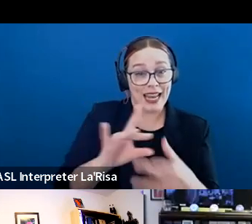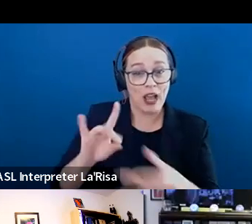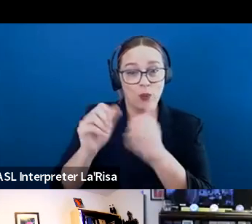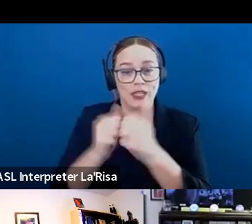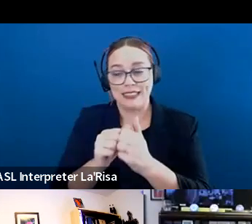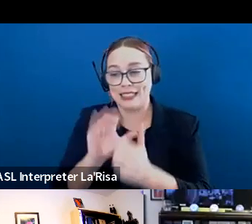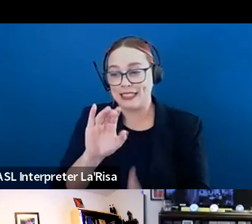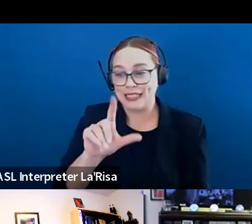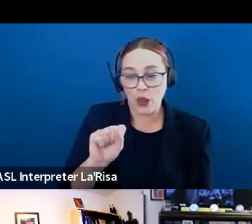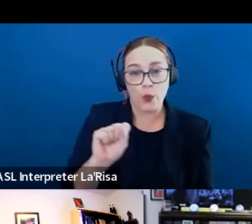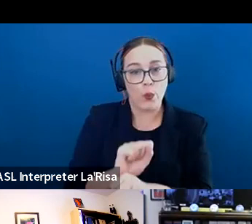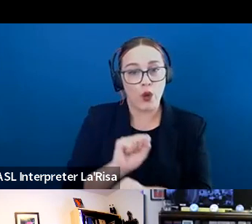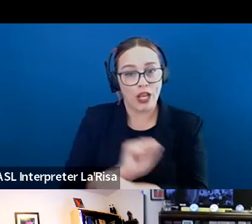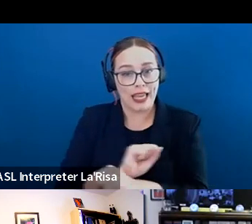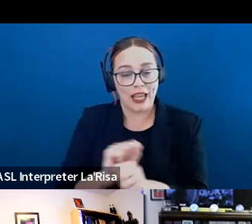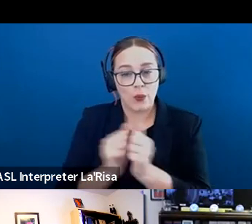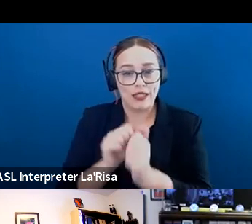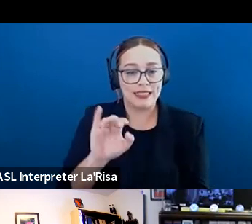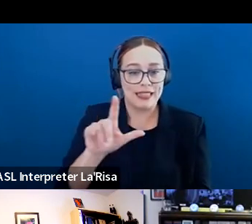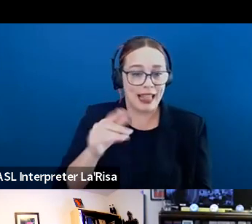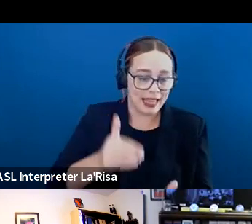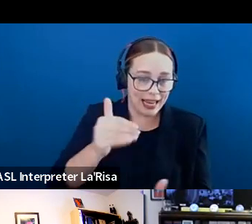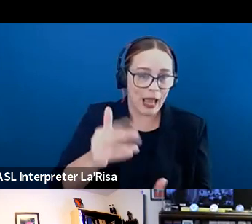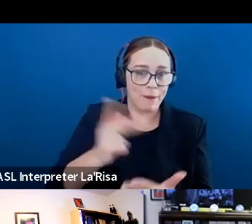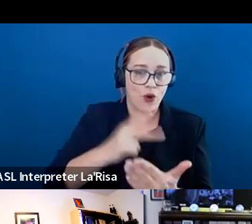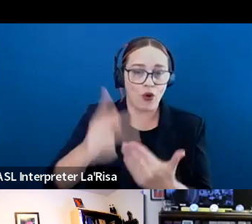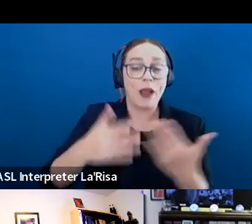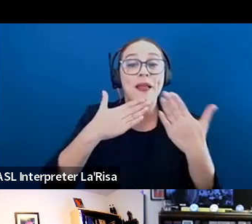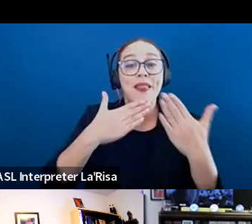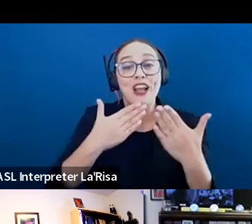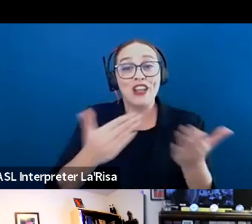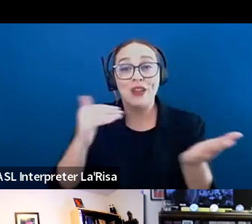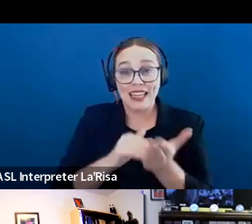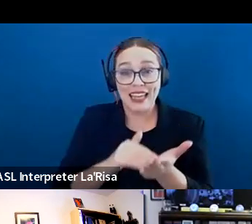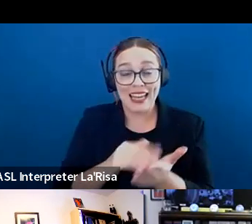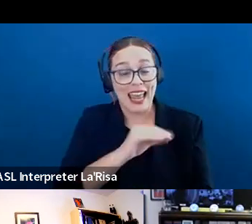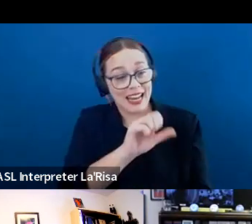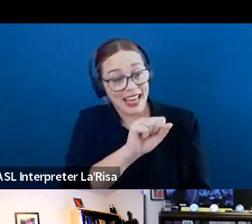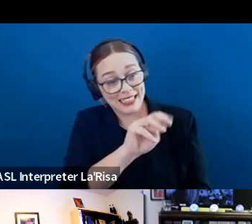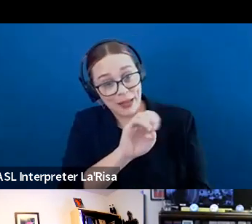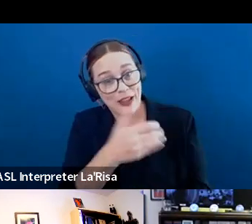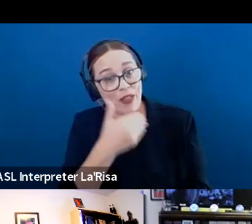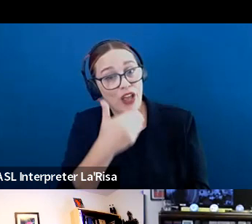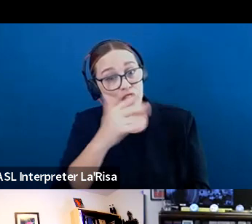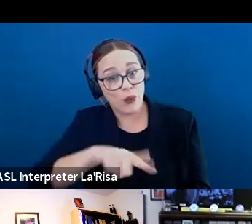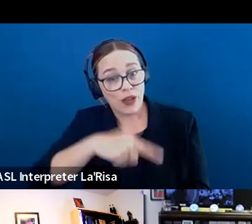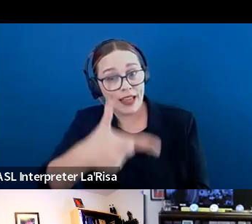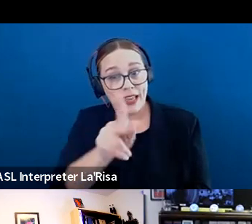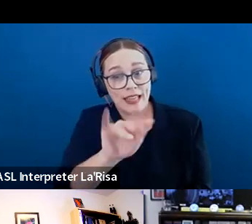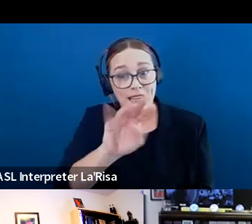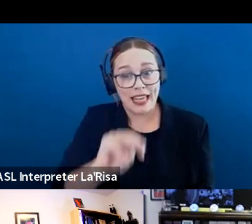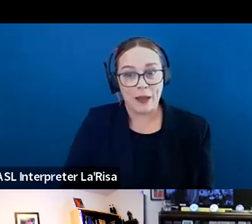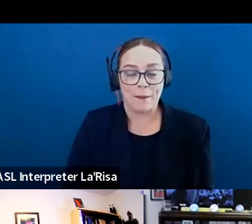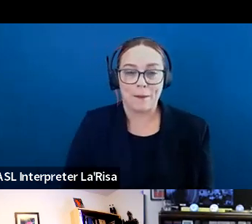with CILs in this next program year. So thank you again for having us. And thanks again to our SMEs. Kim, turning it back over to you.